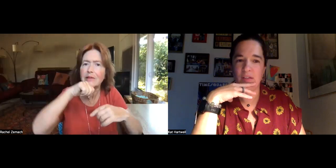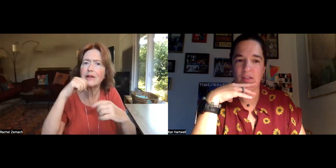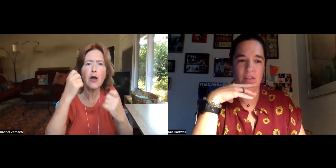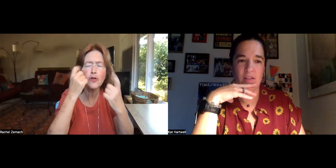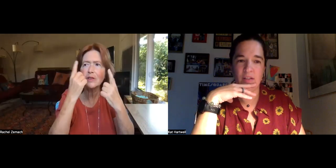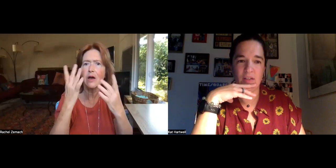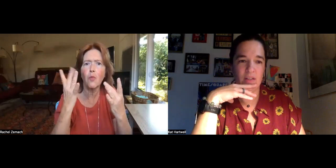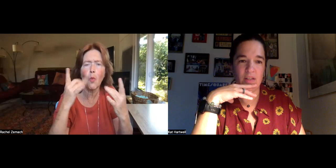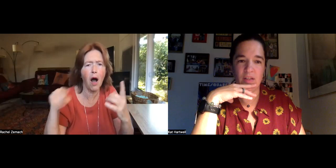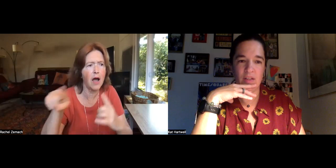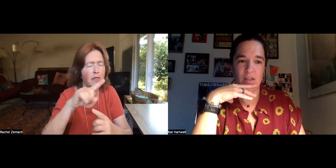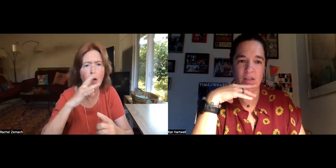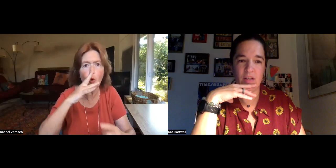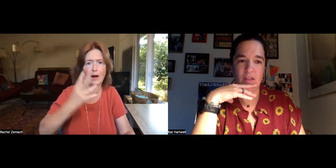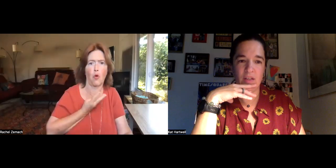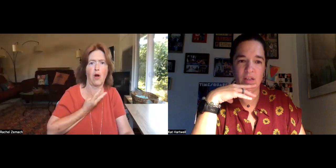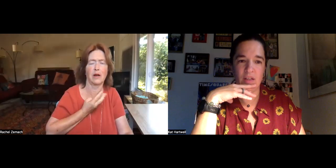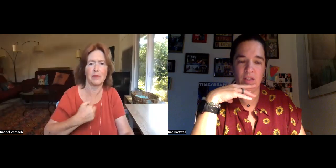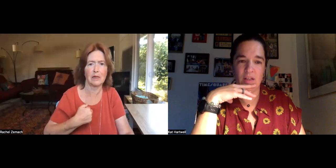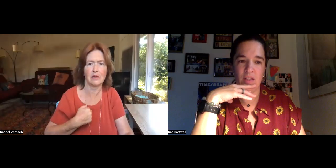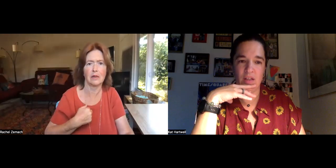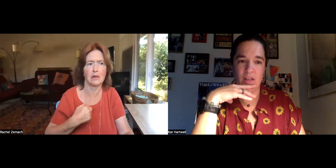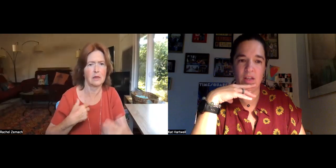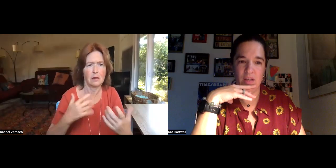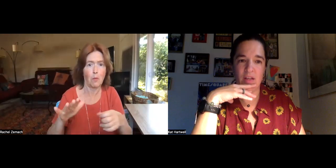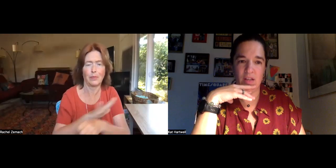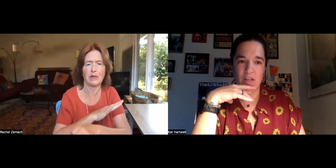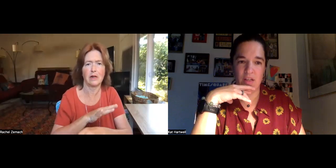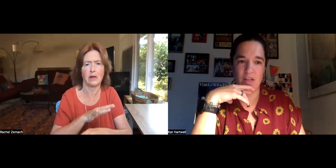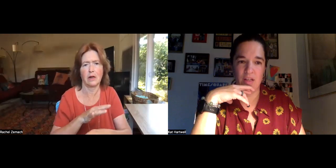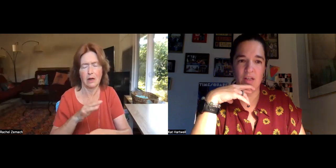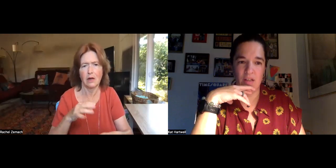did not understand why they were ignoring completely.